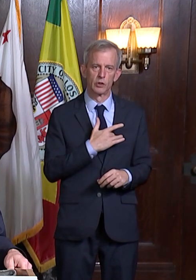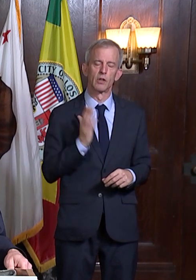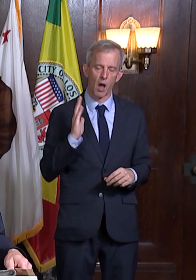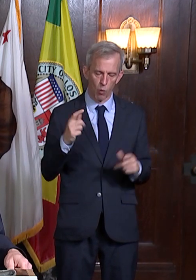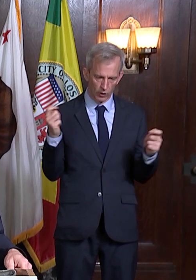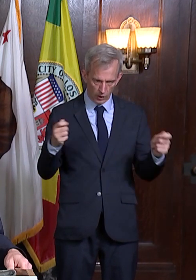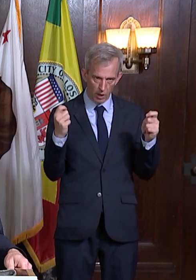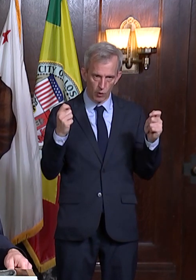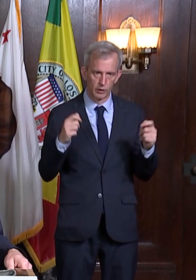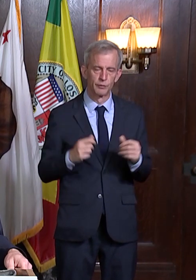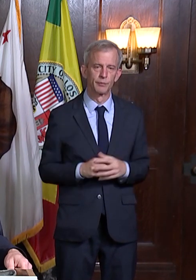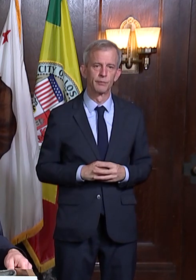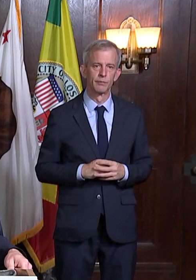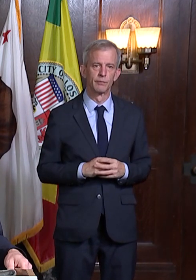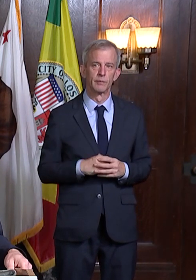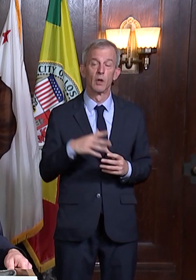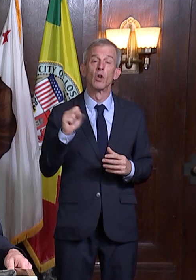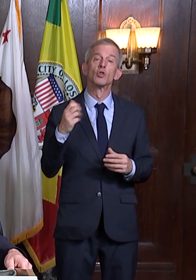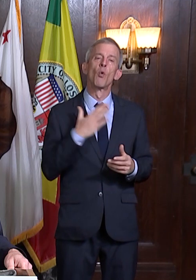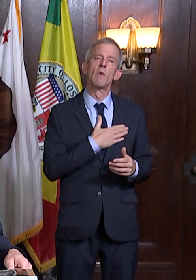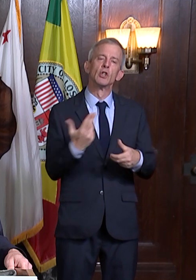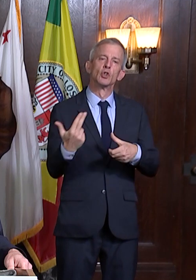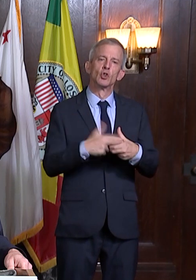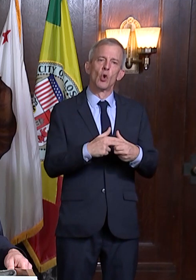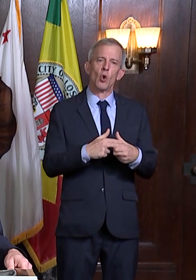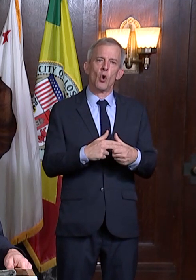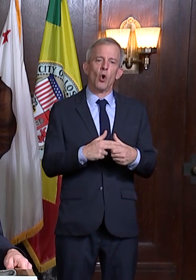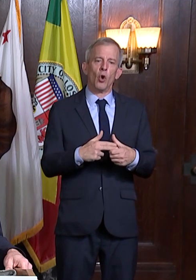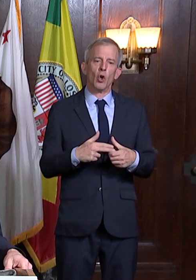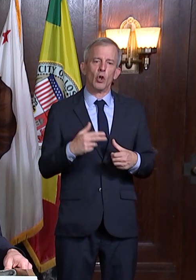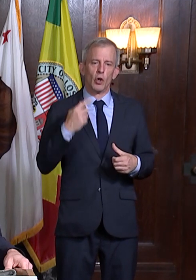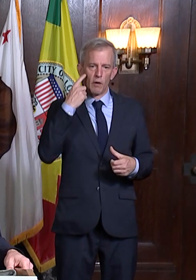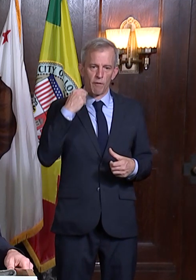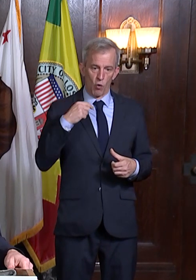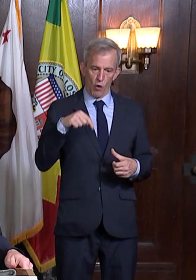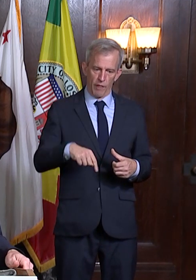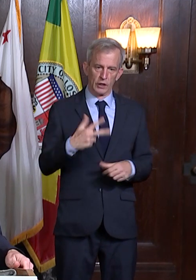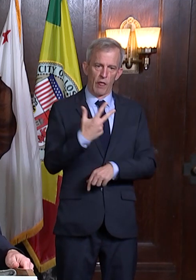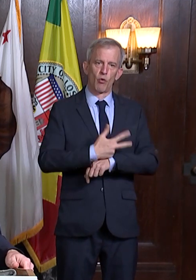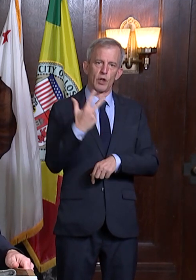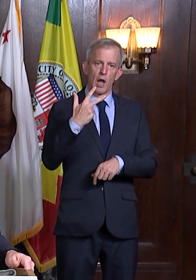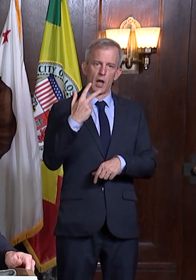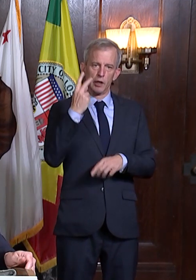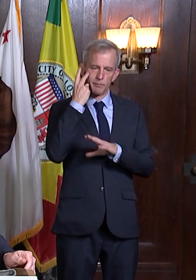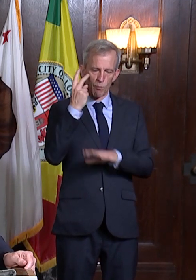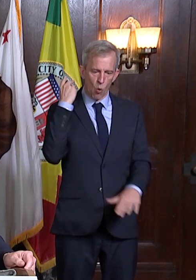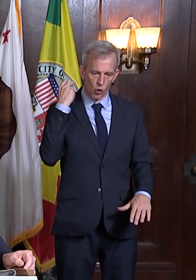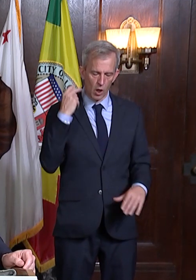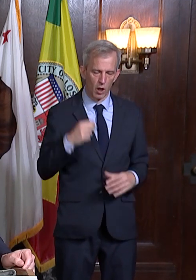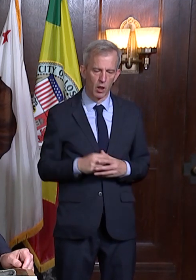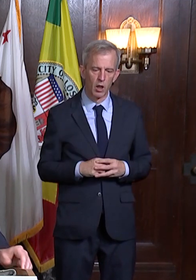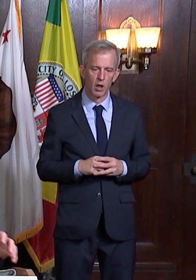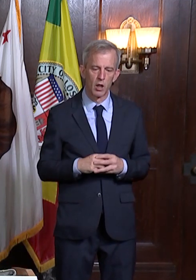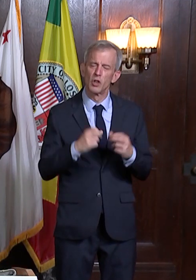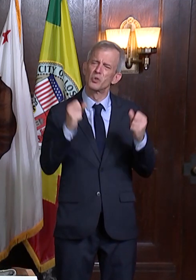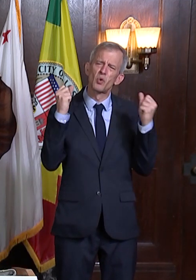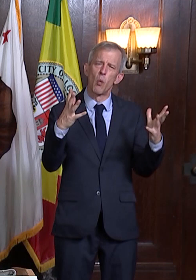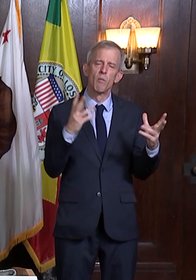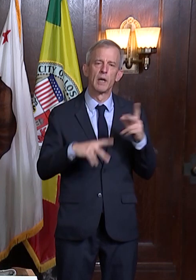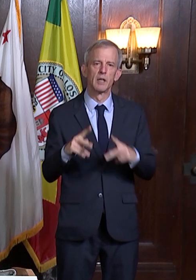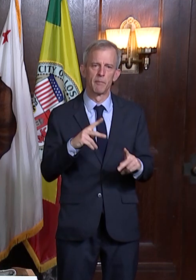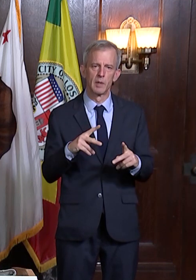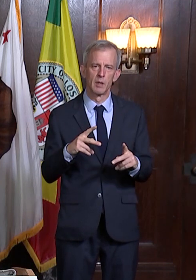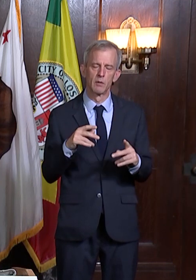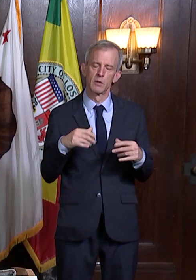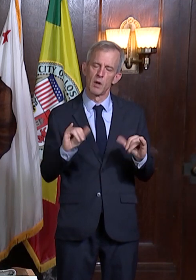Please join your fellow Angelinos for this 3-day memorial. And I know that there are so many folks as we enter this holiday season still struggling